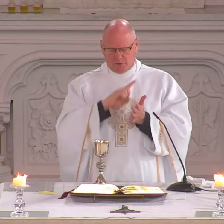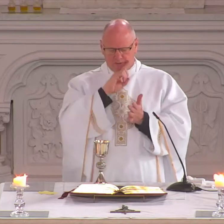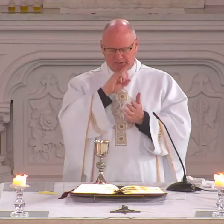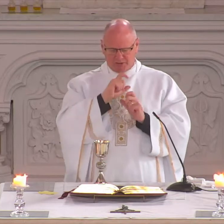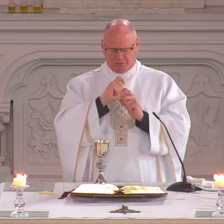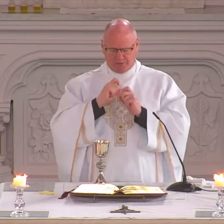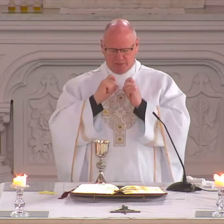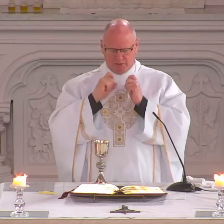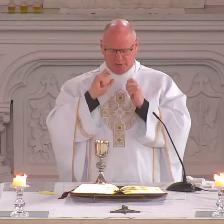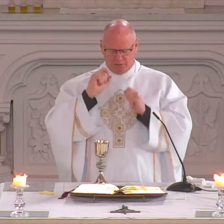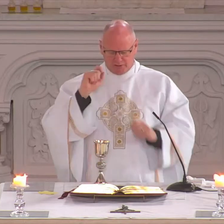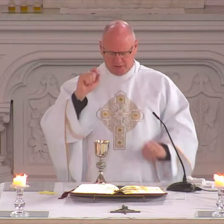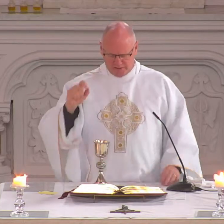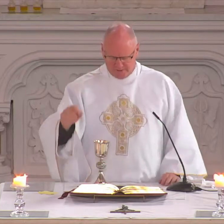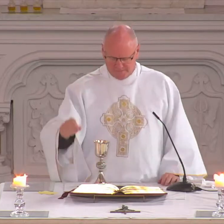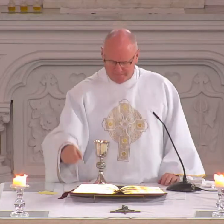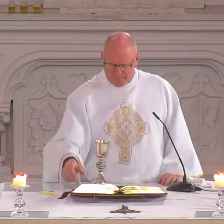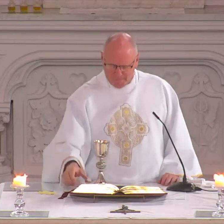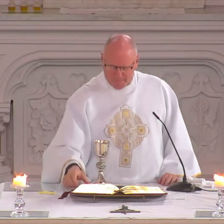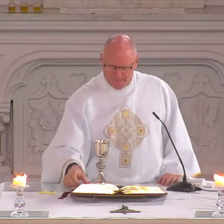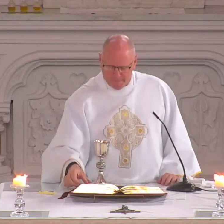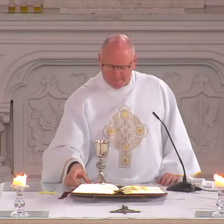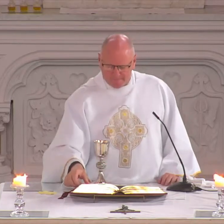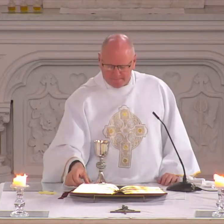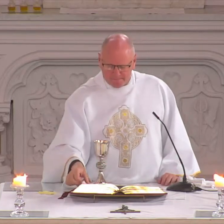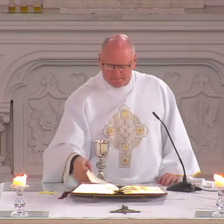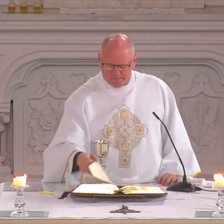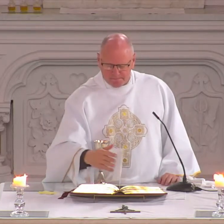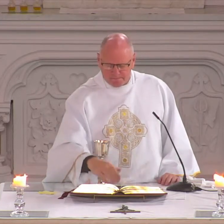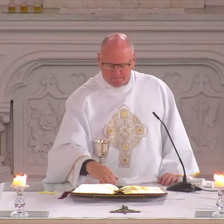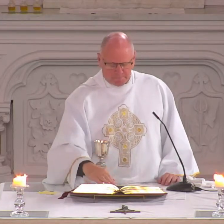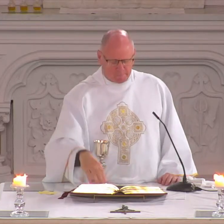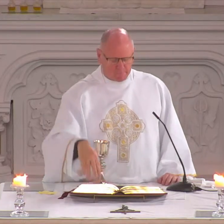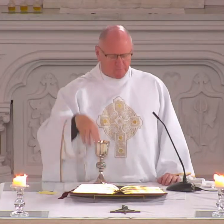Noel, our Bishop, and all the clergy.